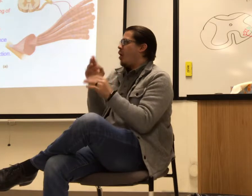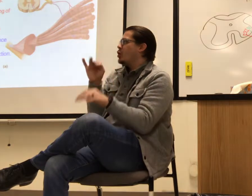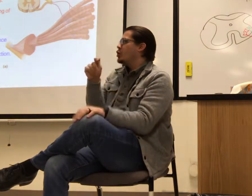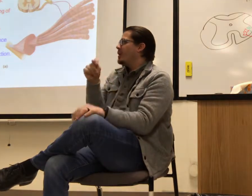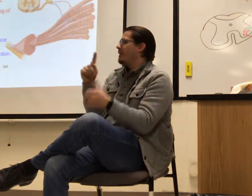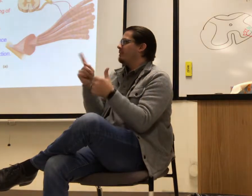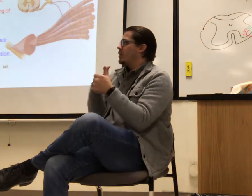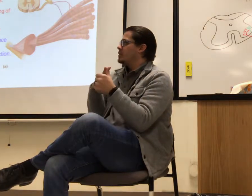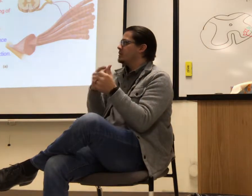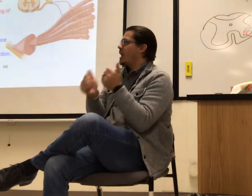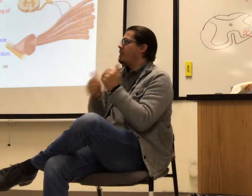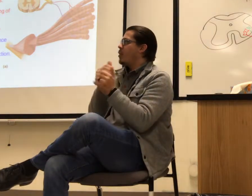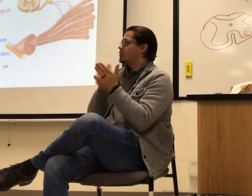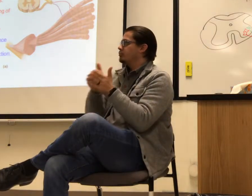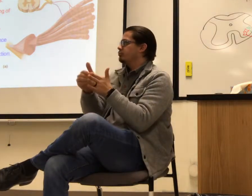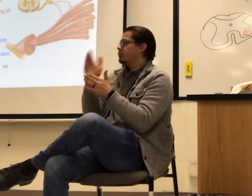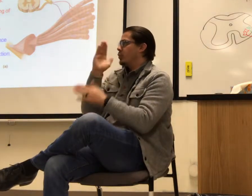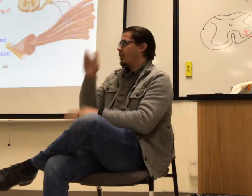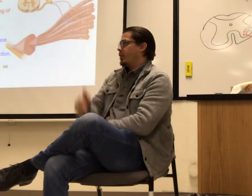most frequently.